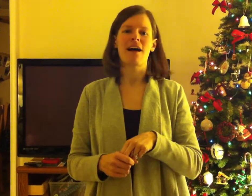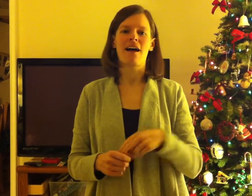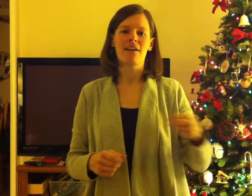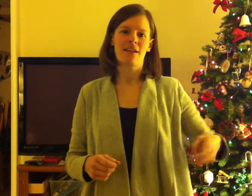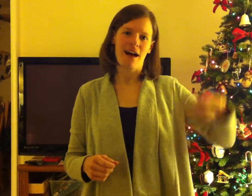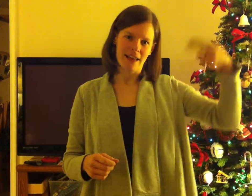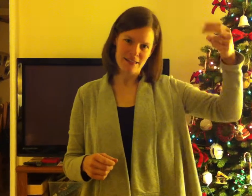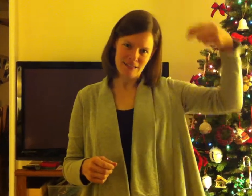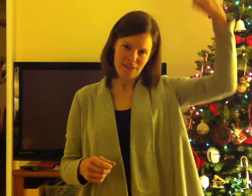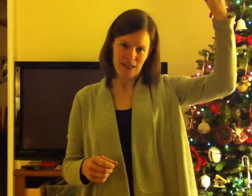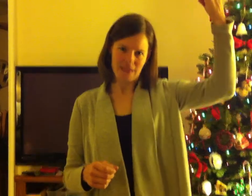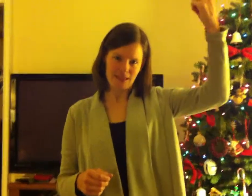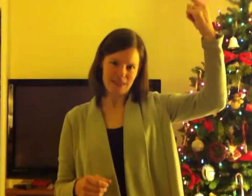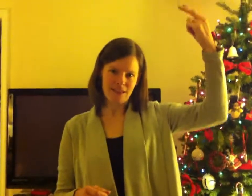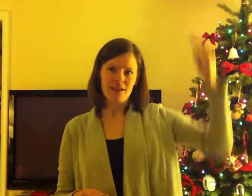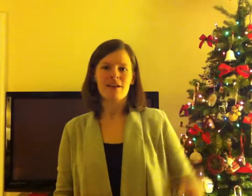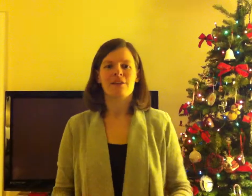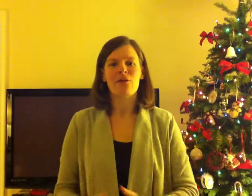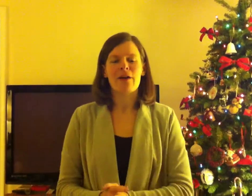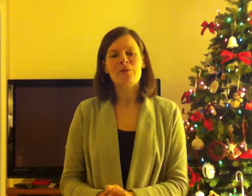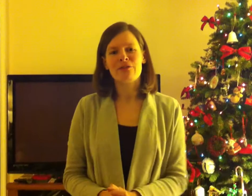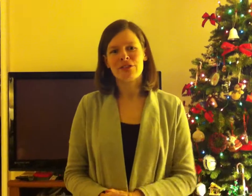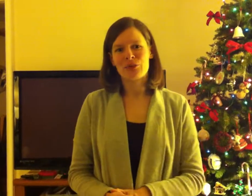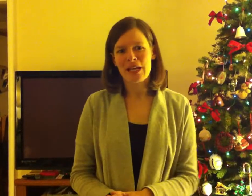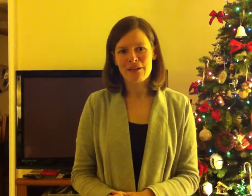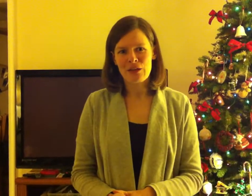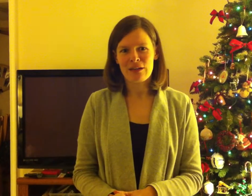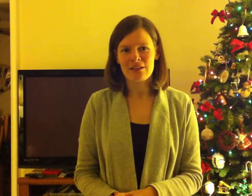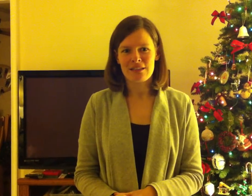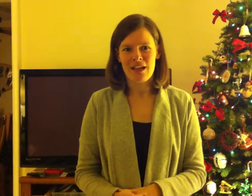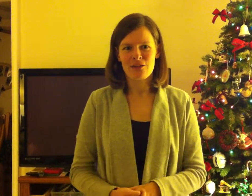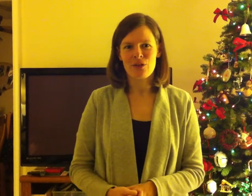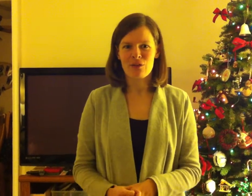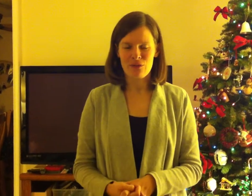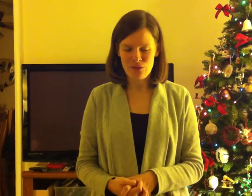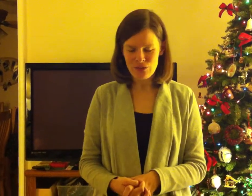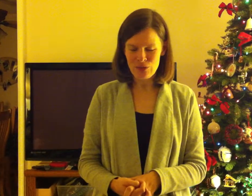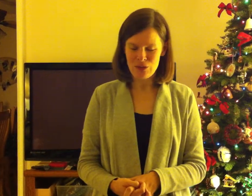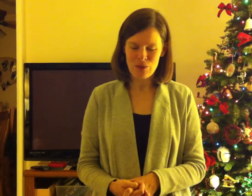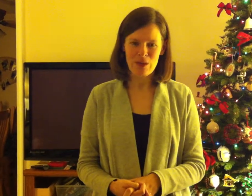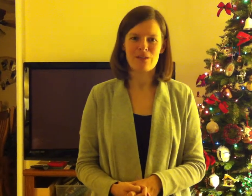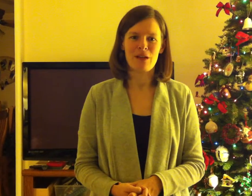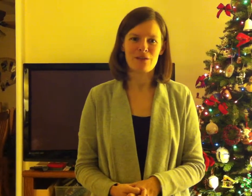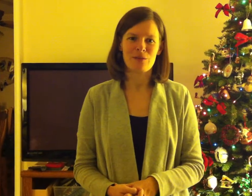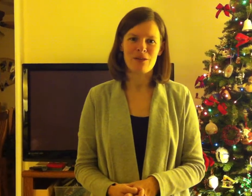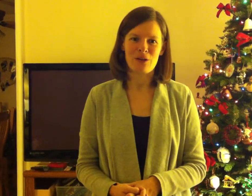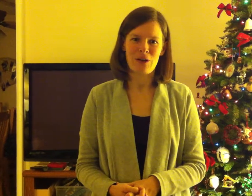the highest, like this. So I hope you've enjoyed learning the signs for the first verse and the chorus of angels we have heard on